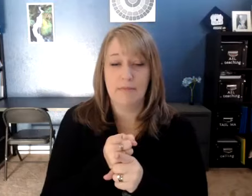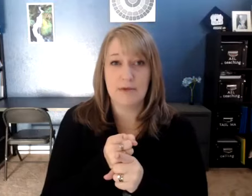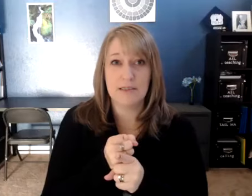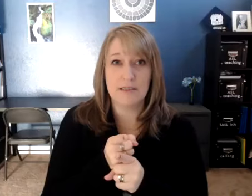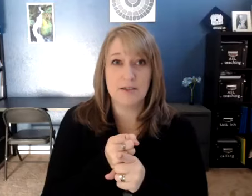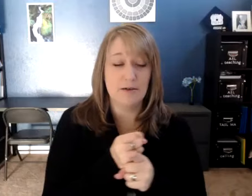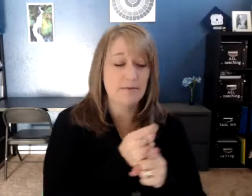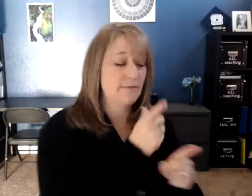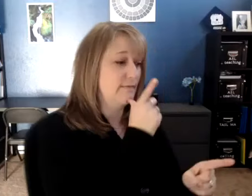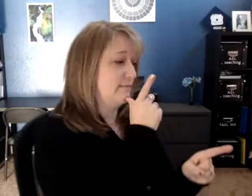Sister.